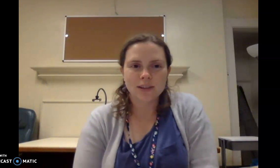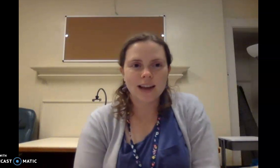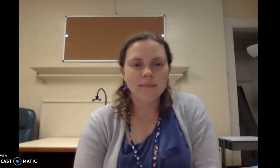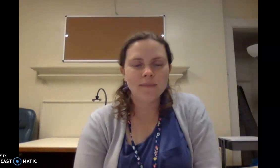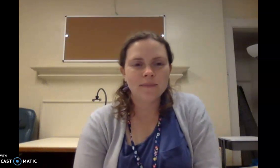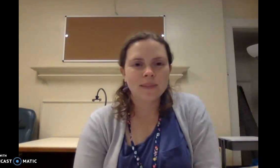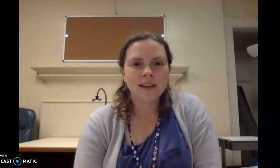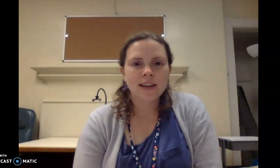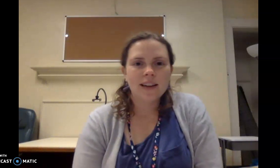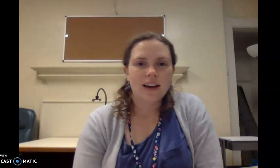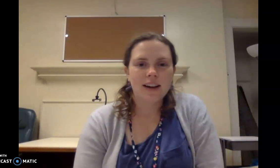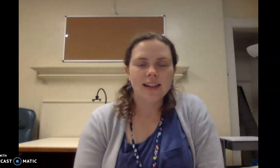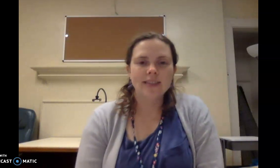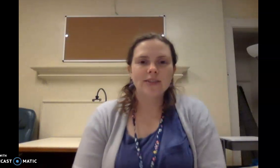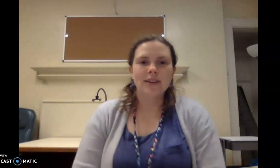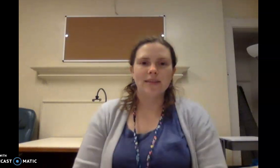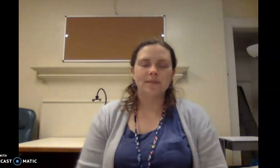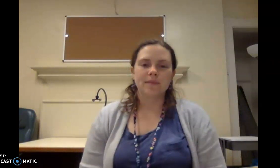time? All right, let's do it.